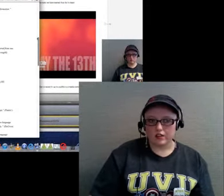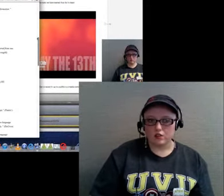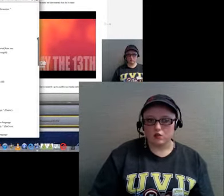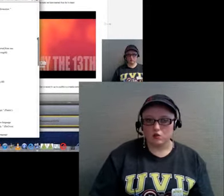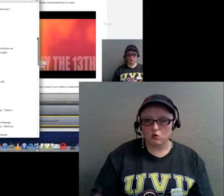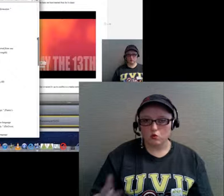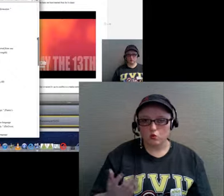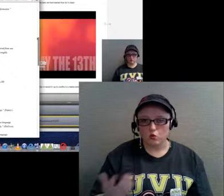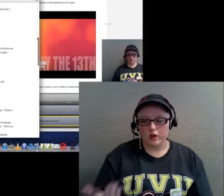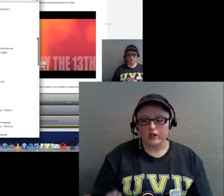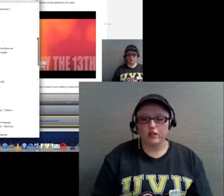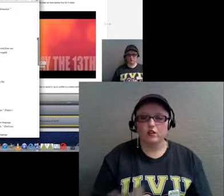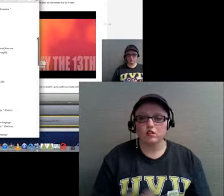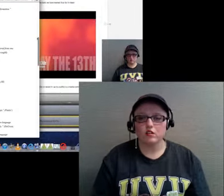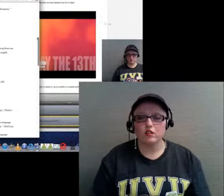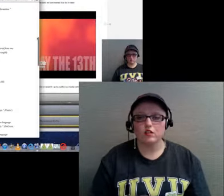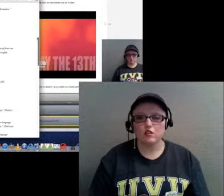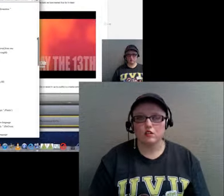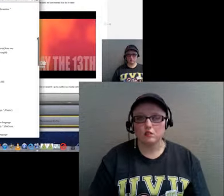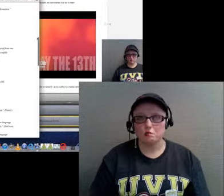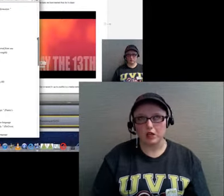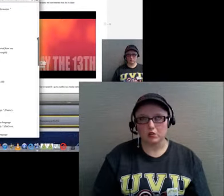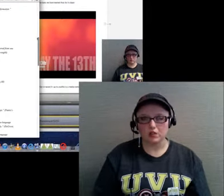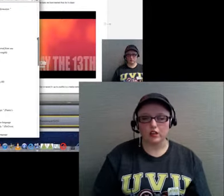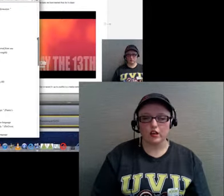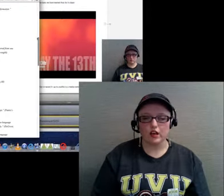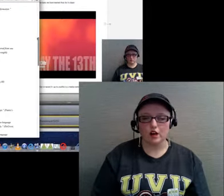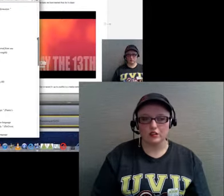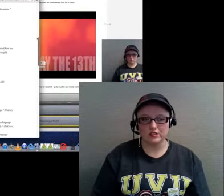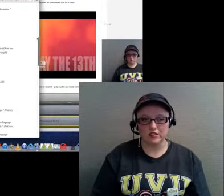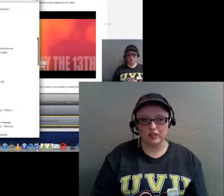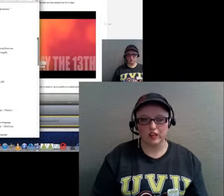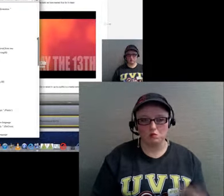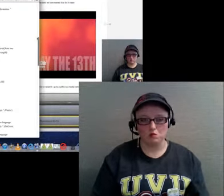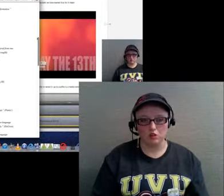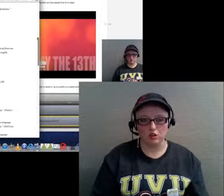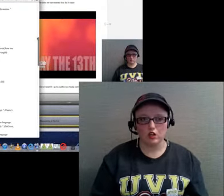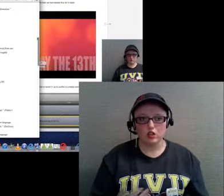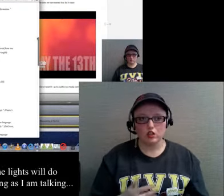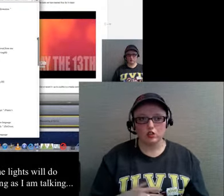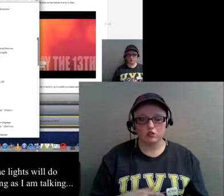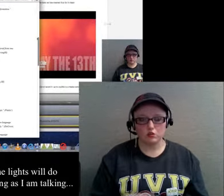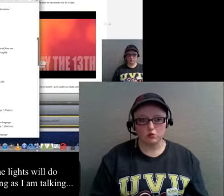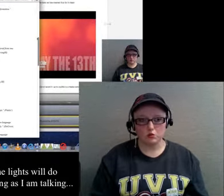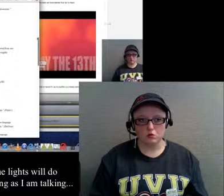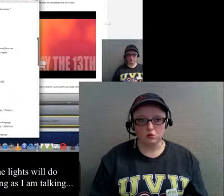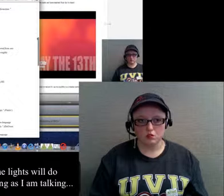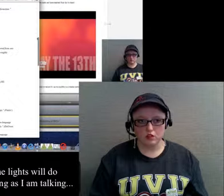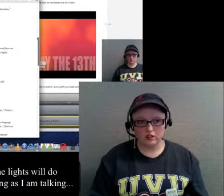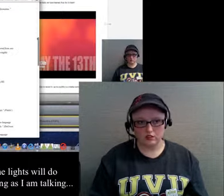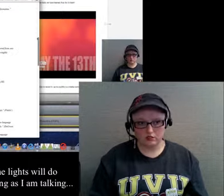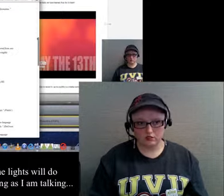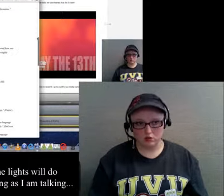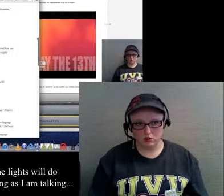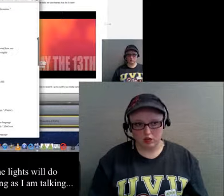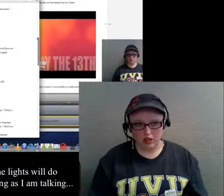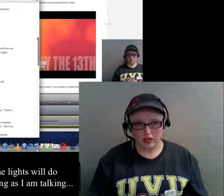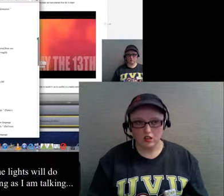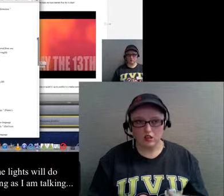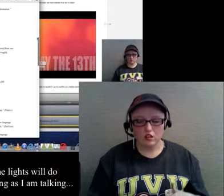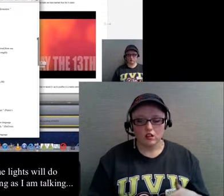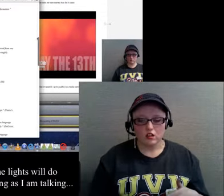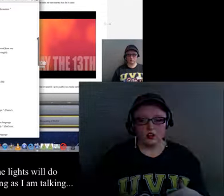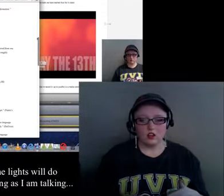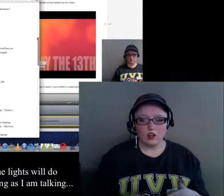like when Mike was saying how his date came over to see if he was